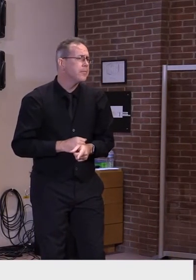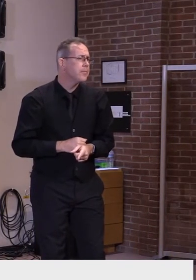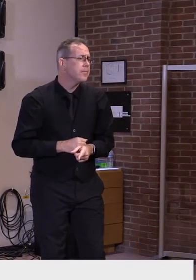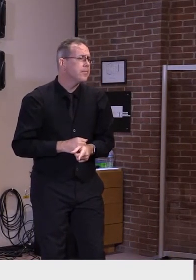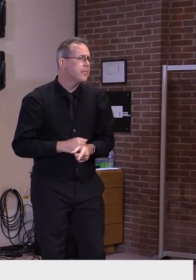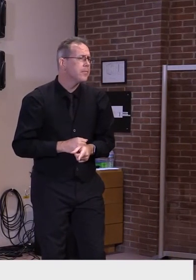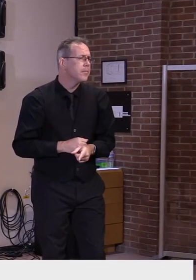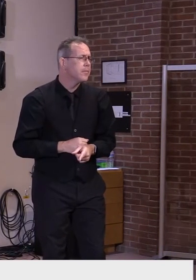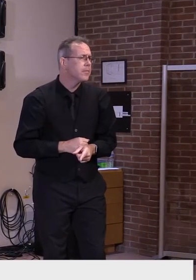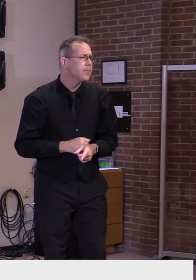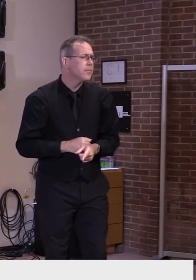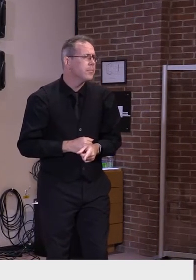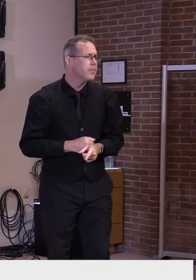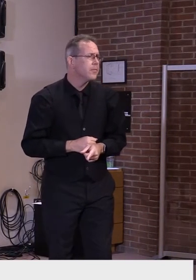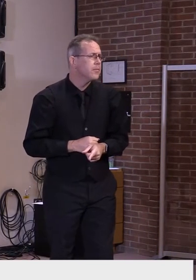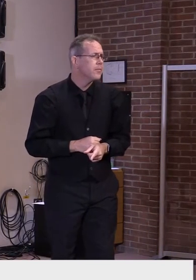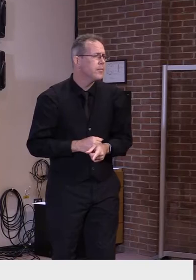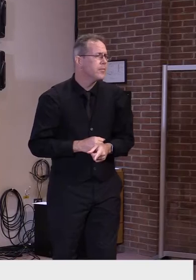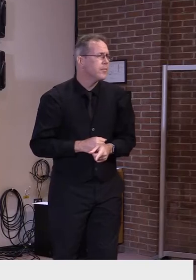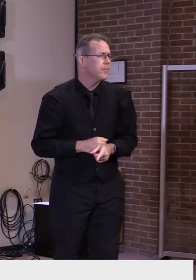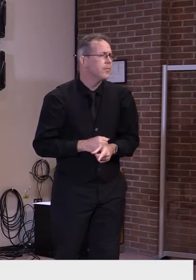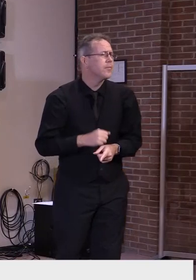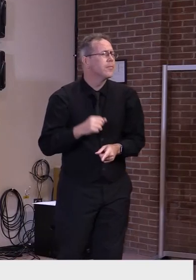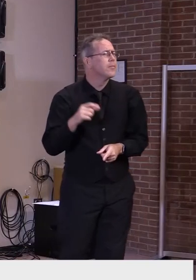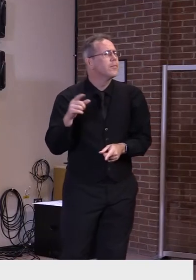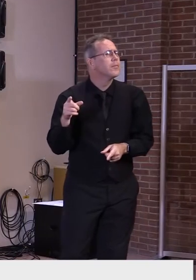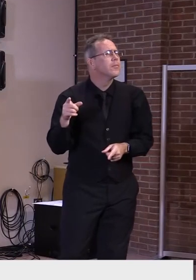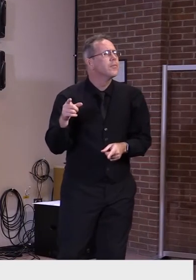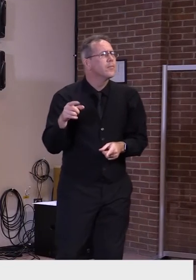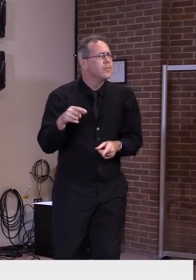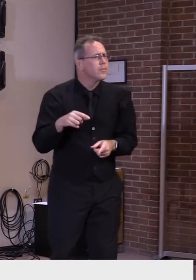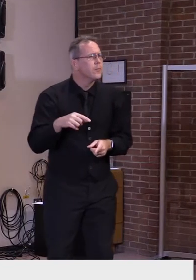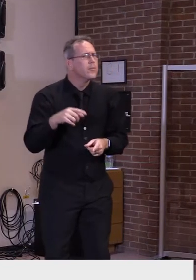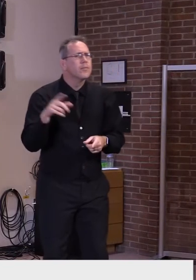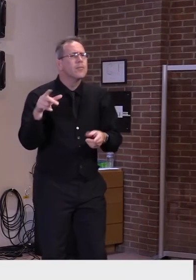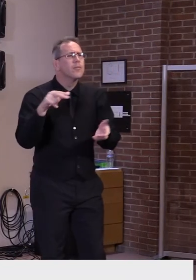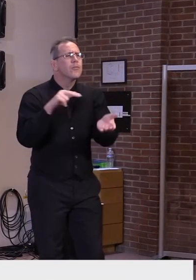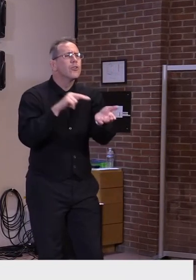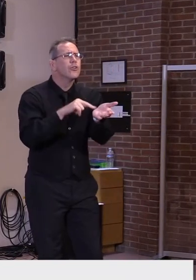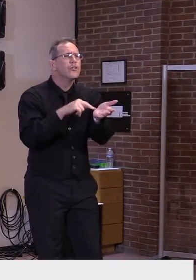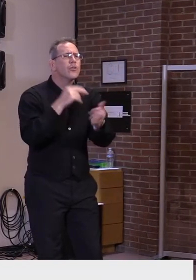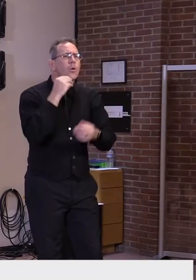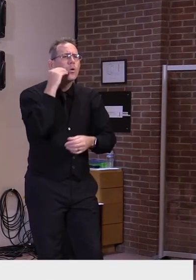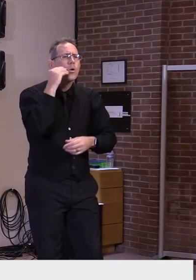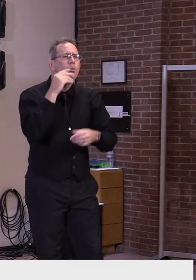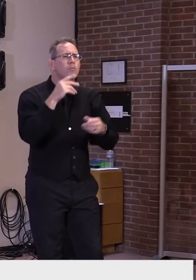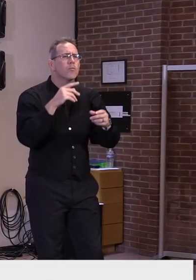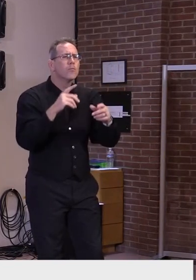now? Yeah, I'll turn to Commissioner Picek on that and see if he has that. Thank you.